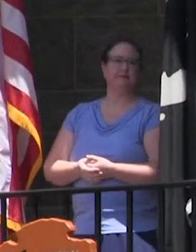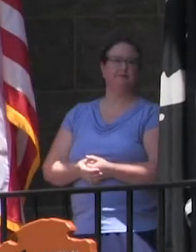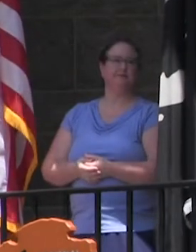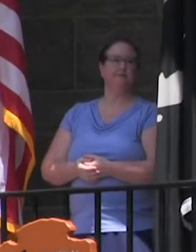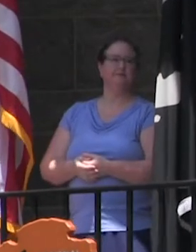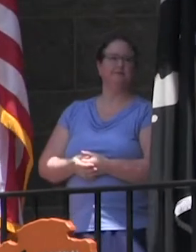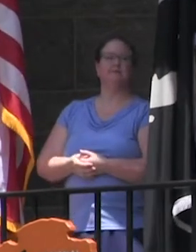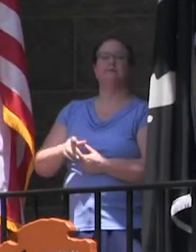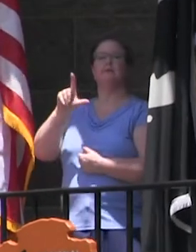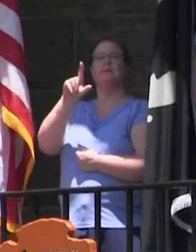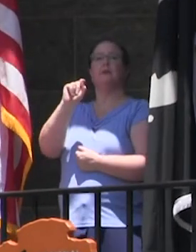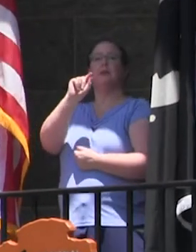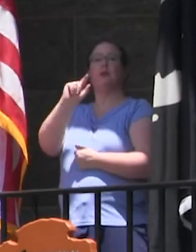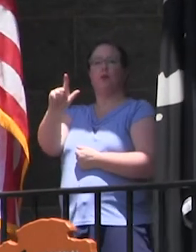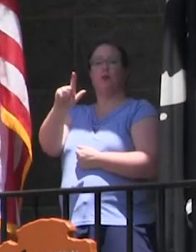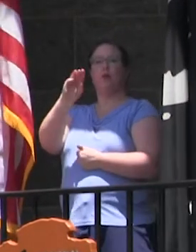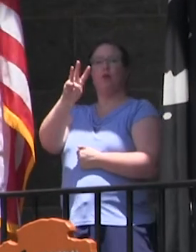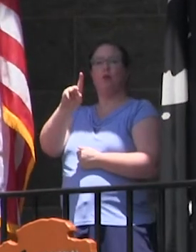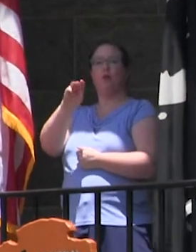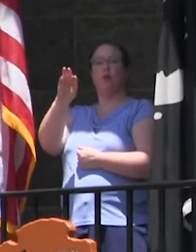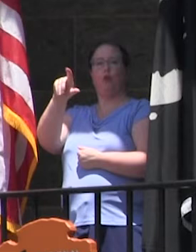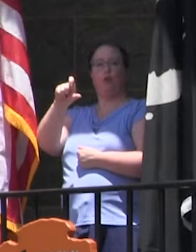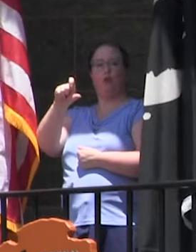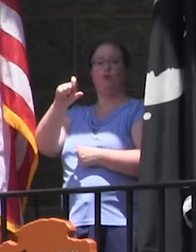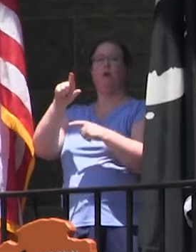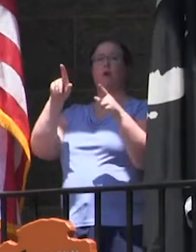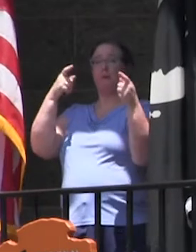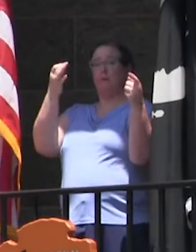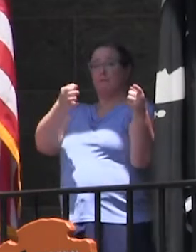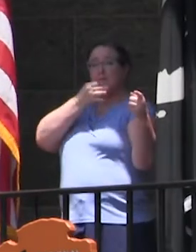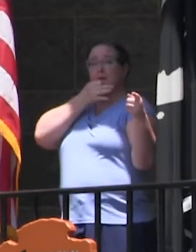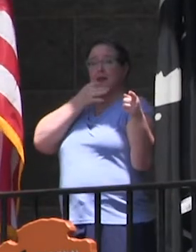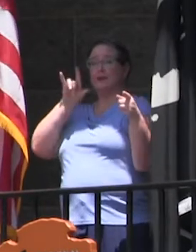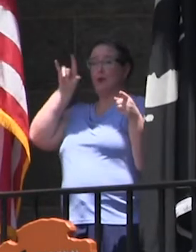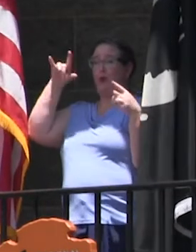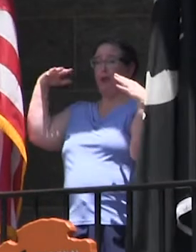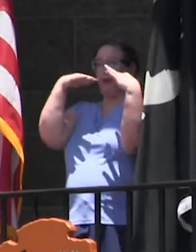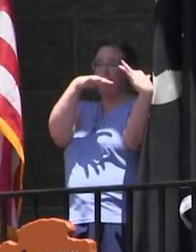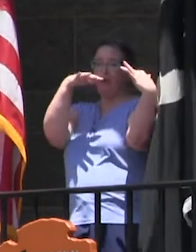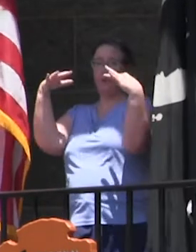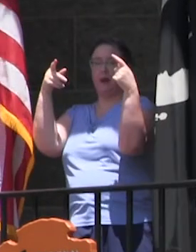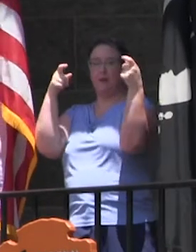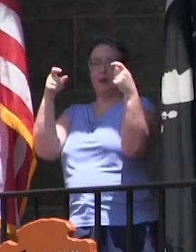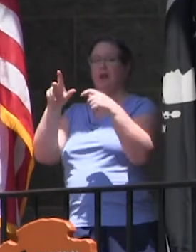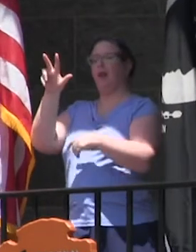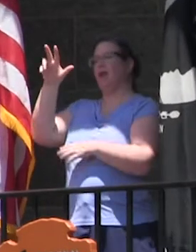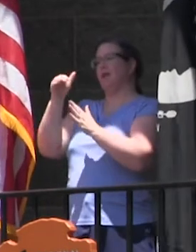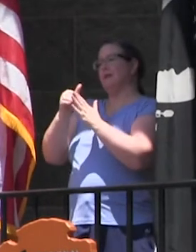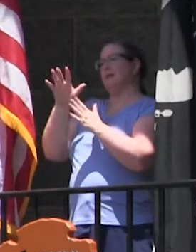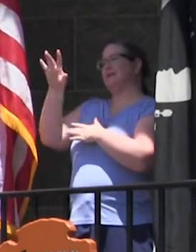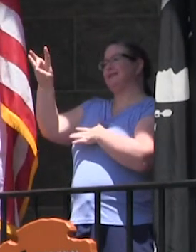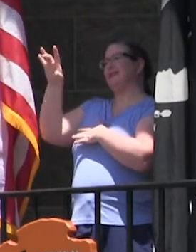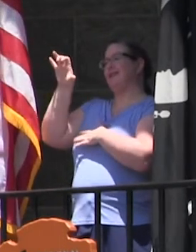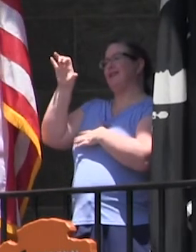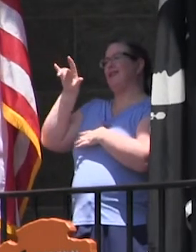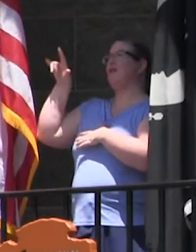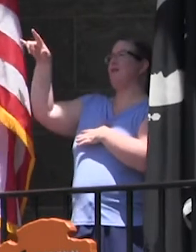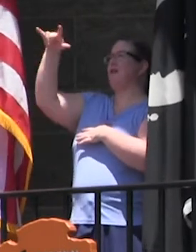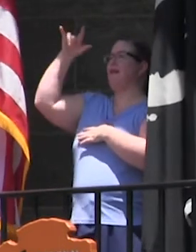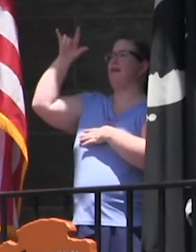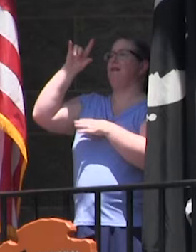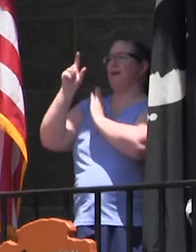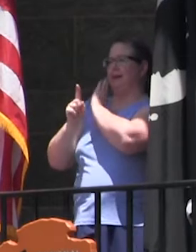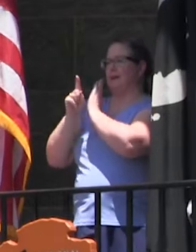1999. Colonel Wolfe is a master air battle manager with more than 3,800 flying hours on